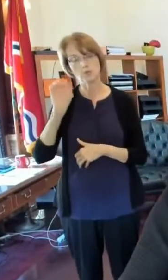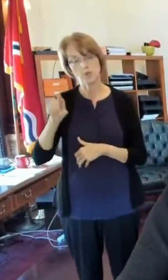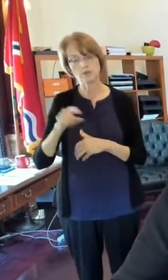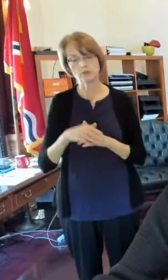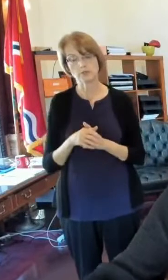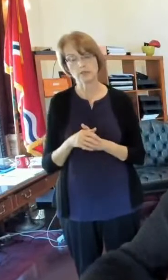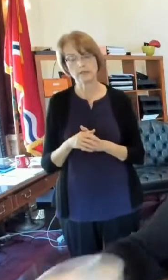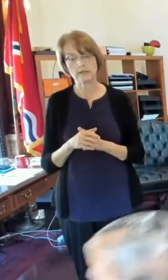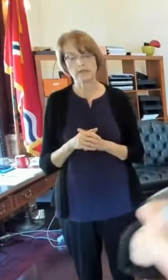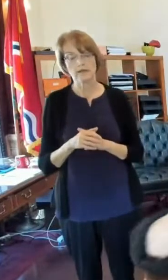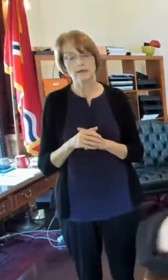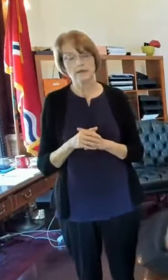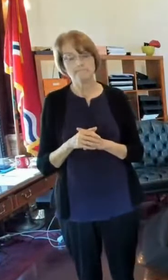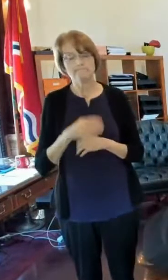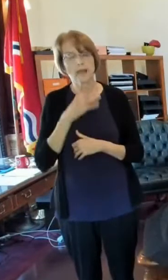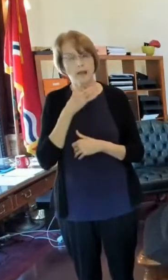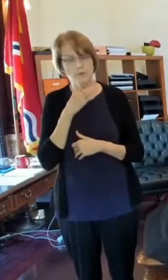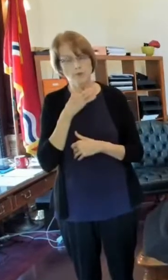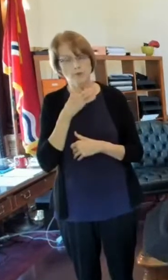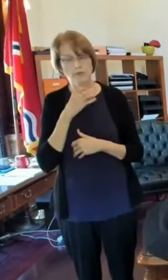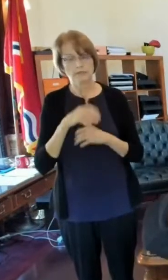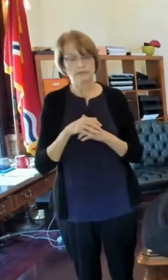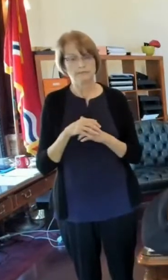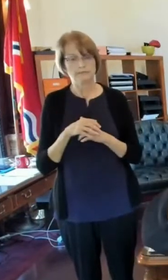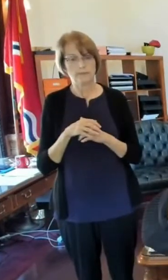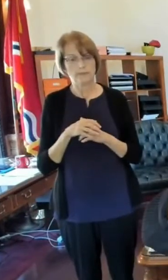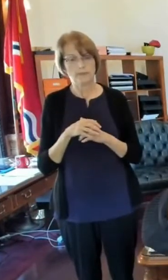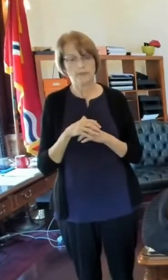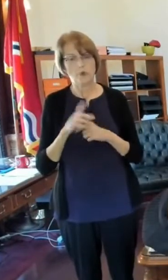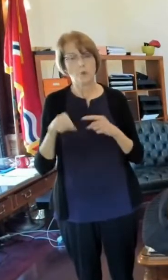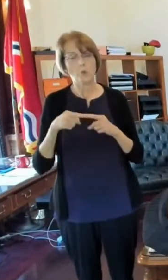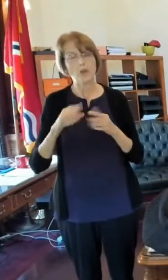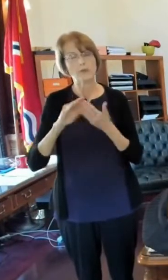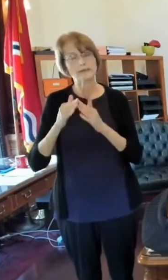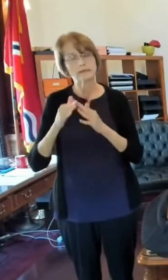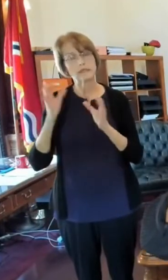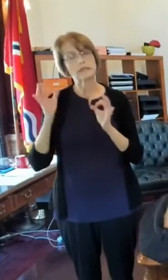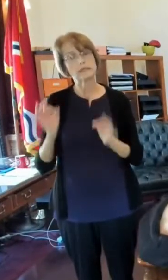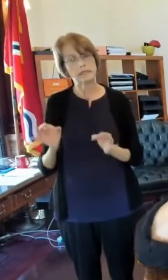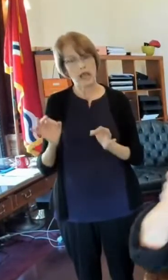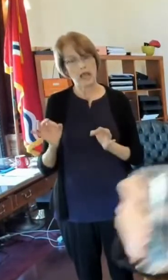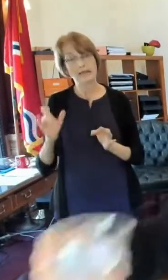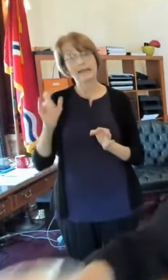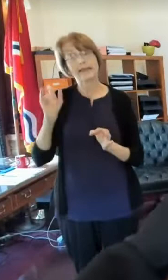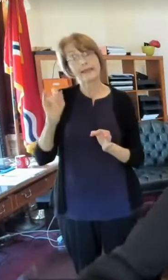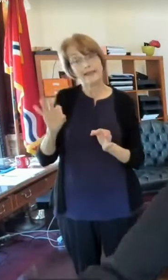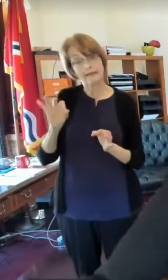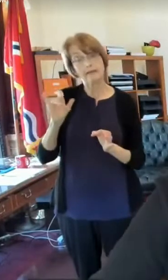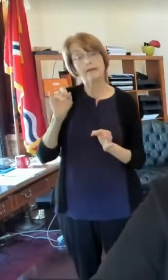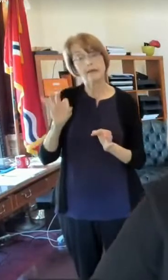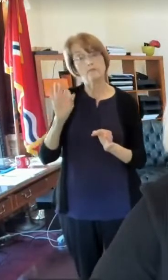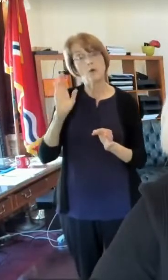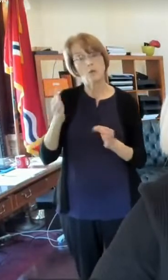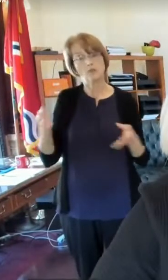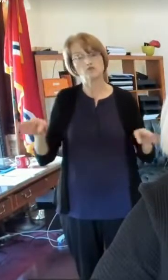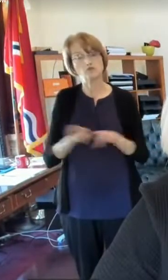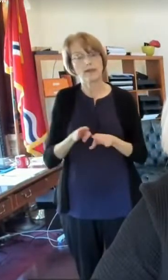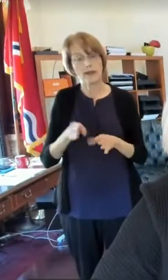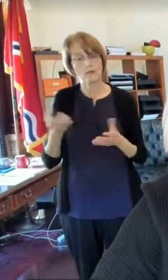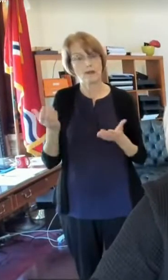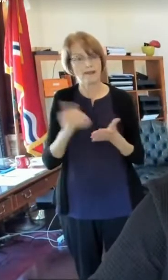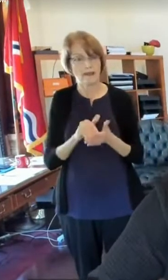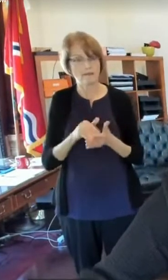is a realistic time frame for the city to decide whether or not we will be shutting down again?